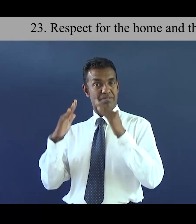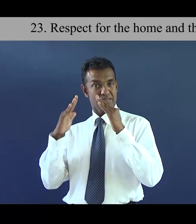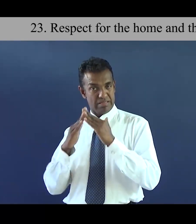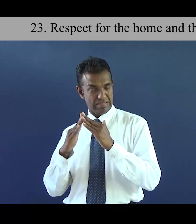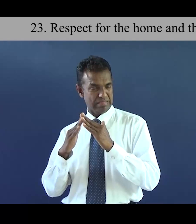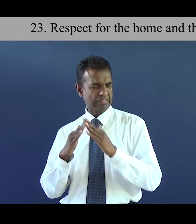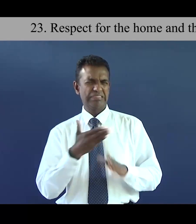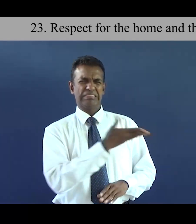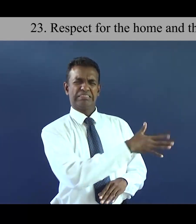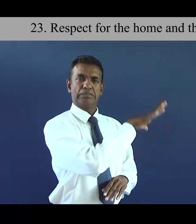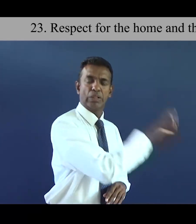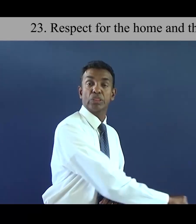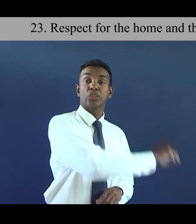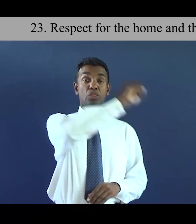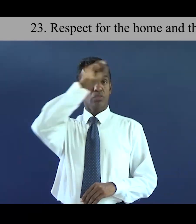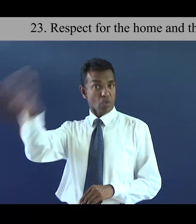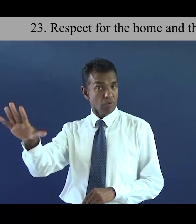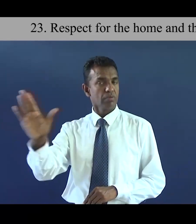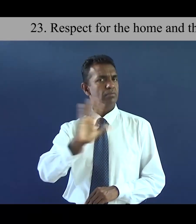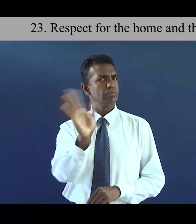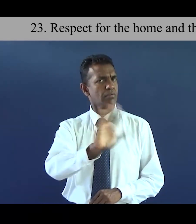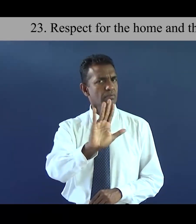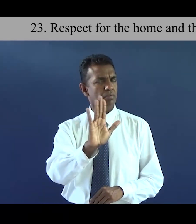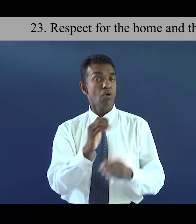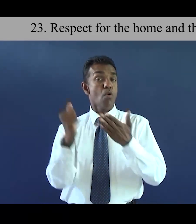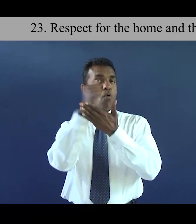their parents are disabled.